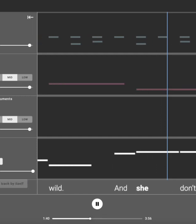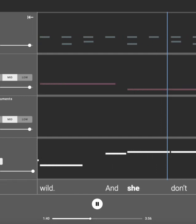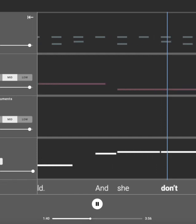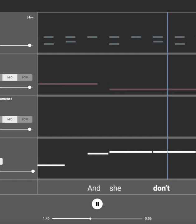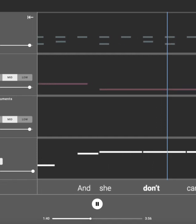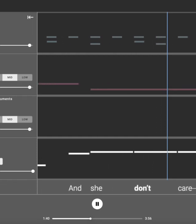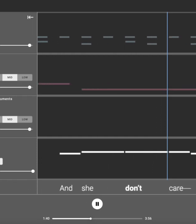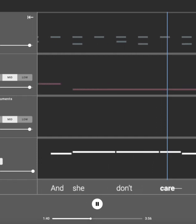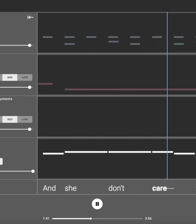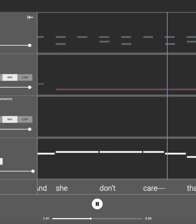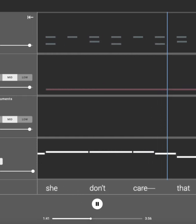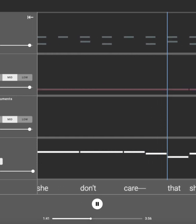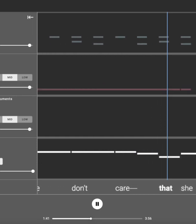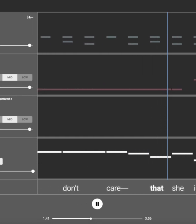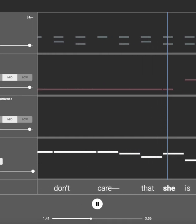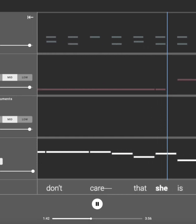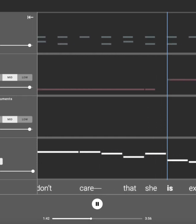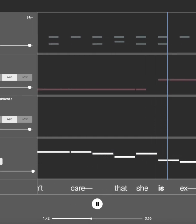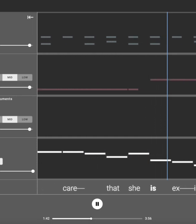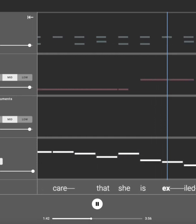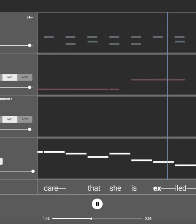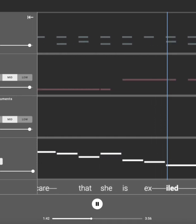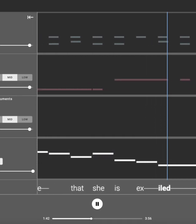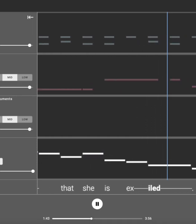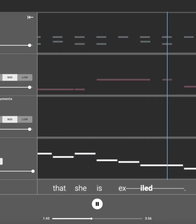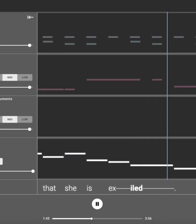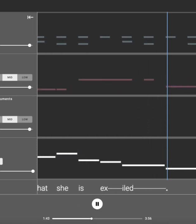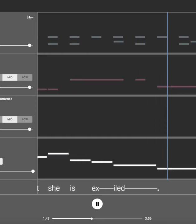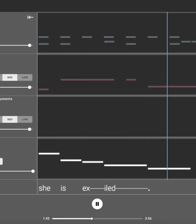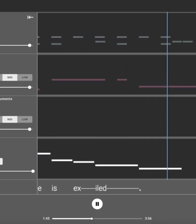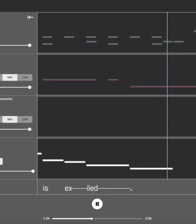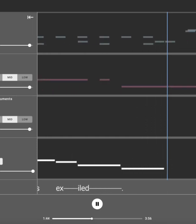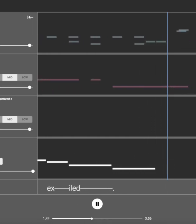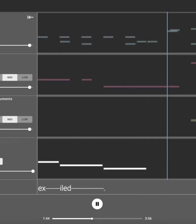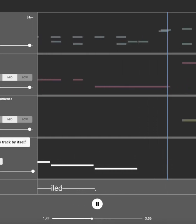she don't care that she is exiled.